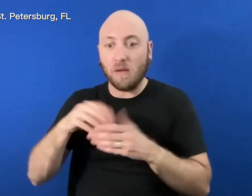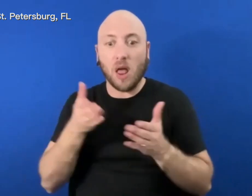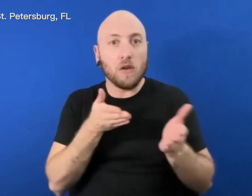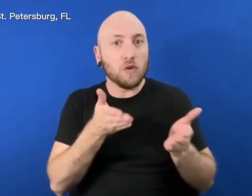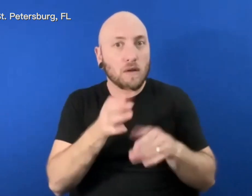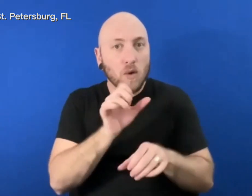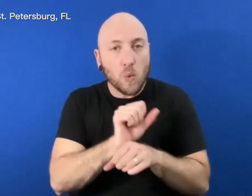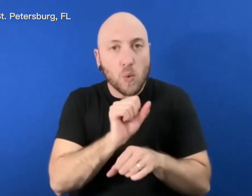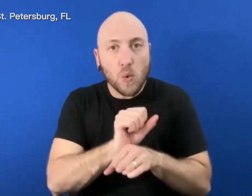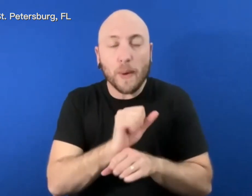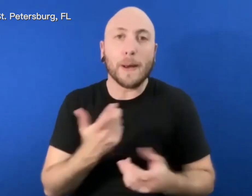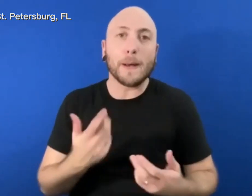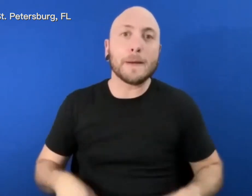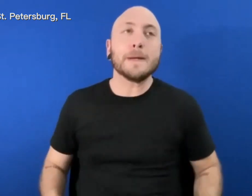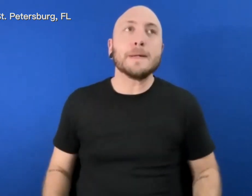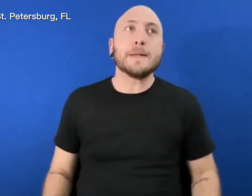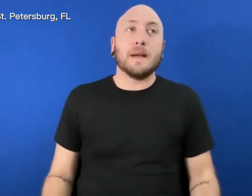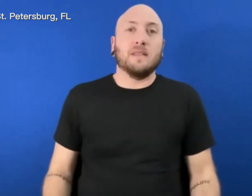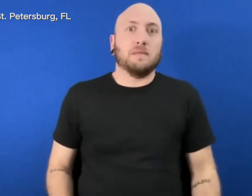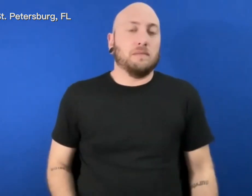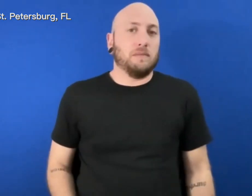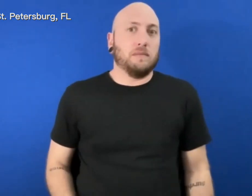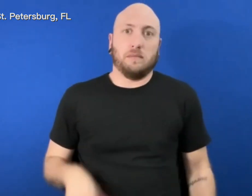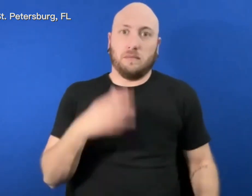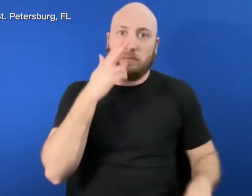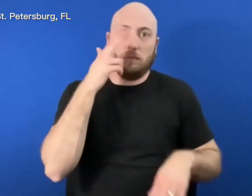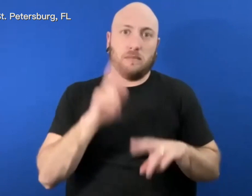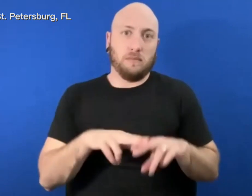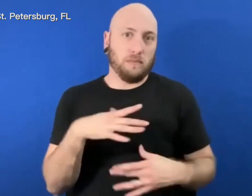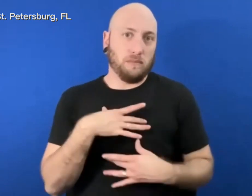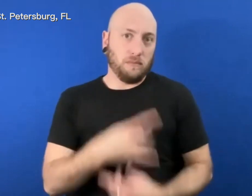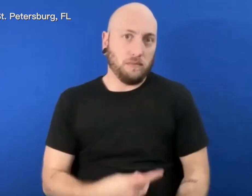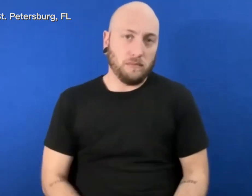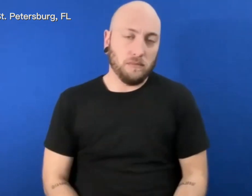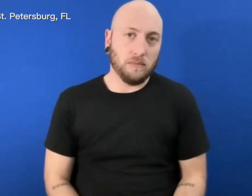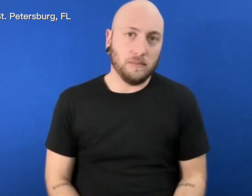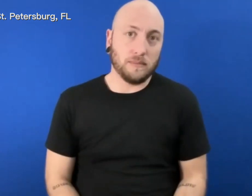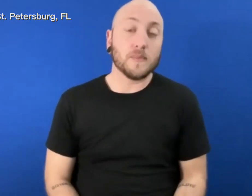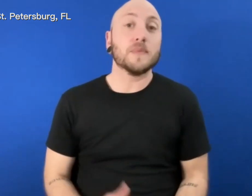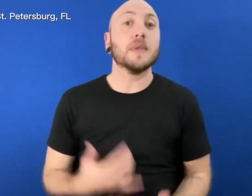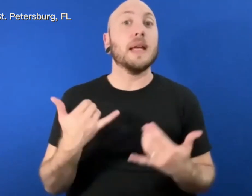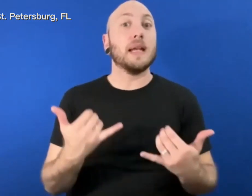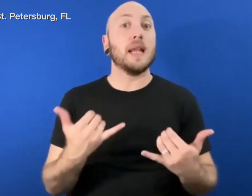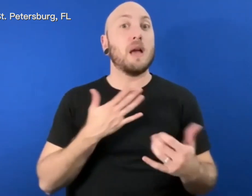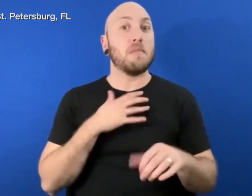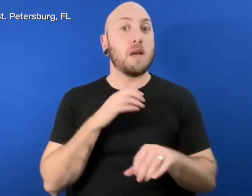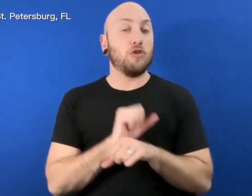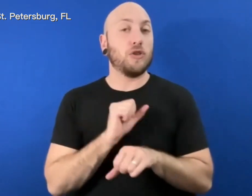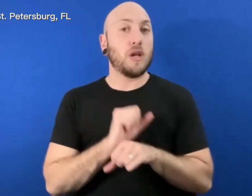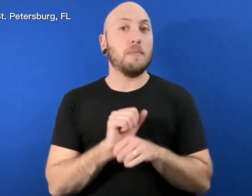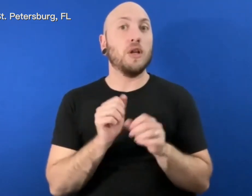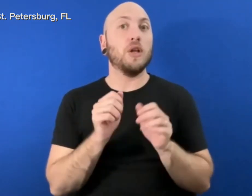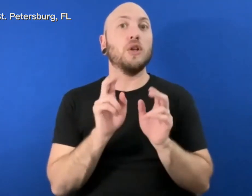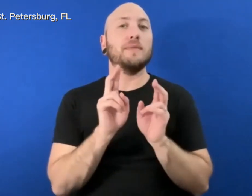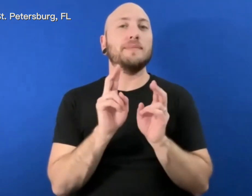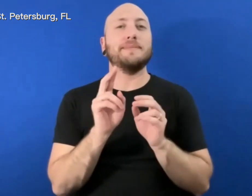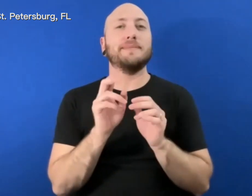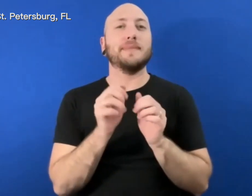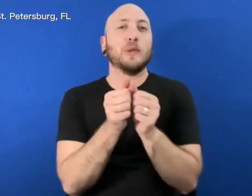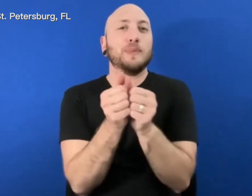convention level, which has been pretty interesting. I'm the Unity chair for ECPAW host, which